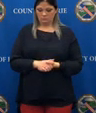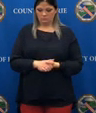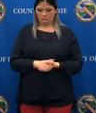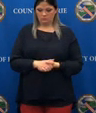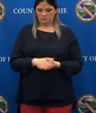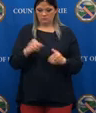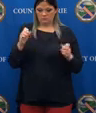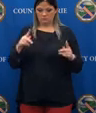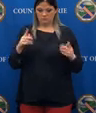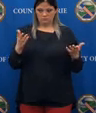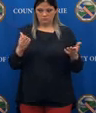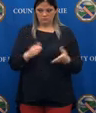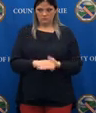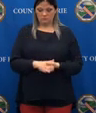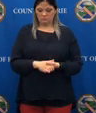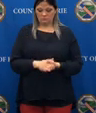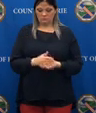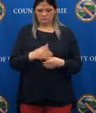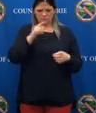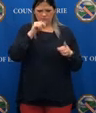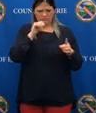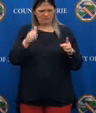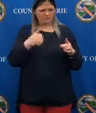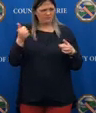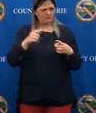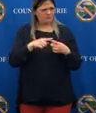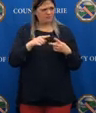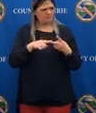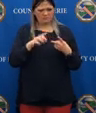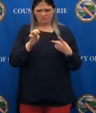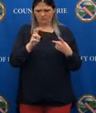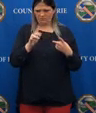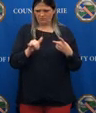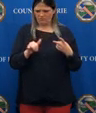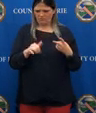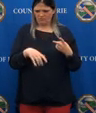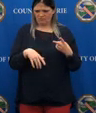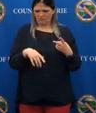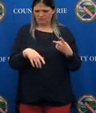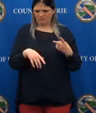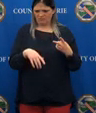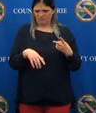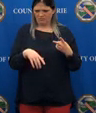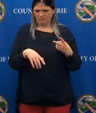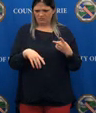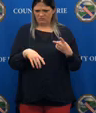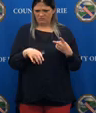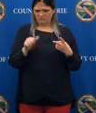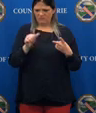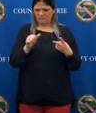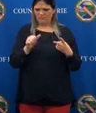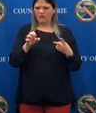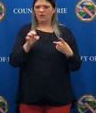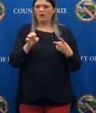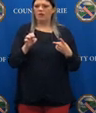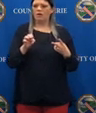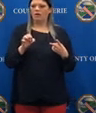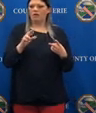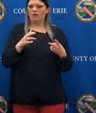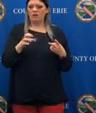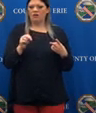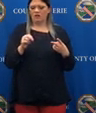if I go? Who else was on too? Just who was in it? Was that Emily that wanted to ask a question? Erin from Spectrum. Oh,